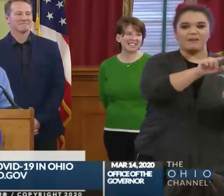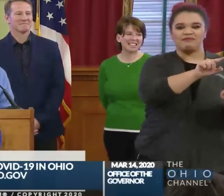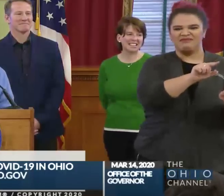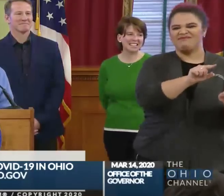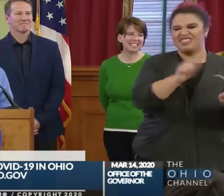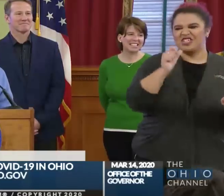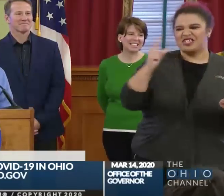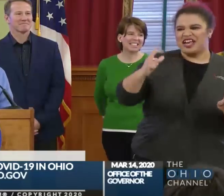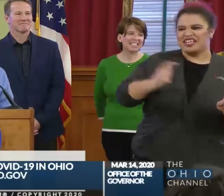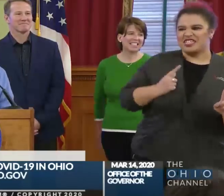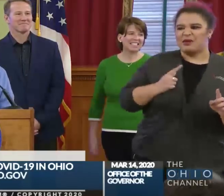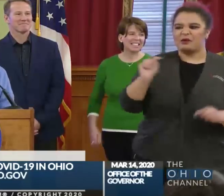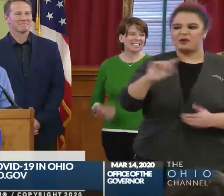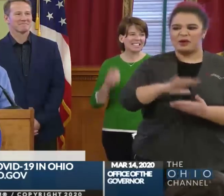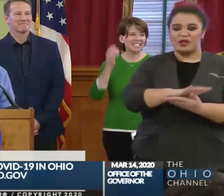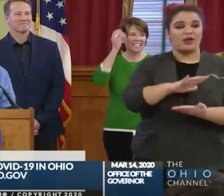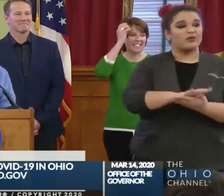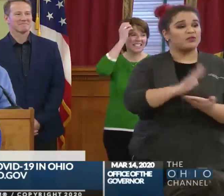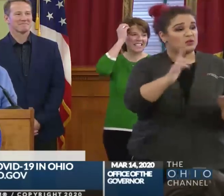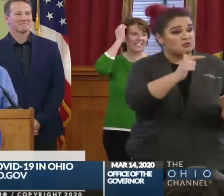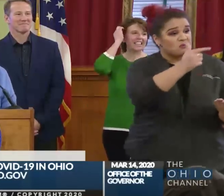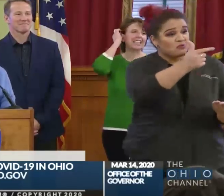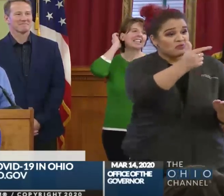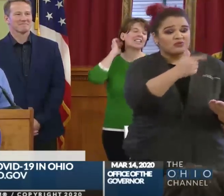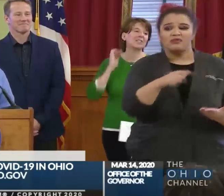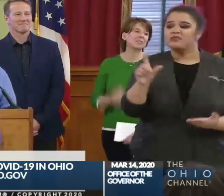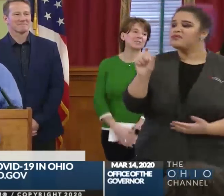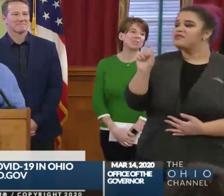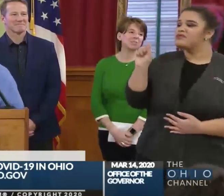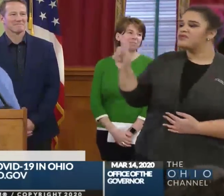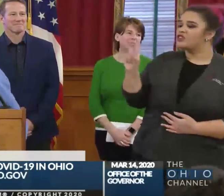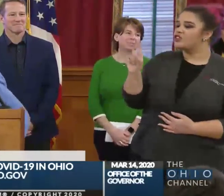and would like to ask a question. Mr. Oddie. Dr.